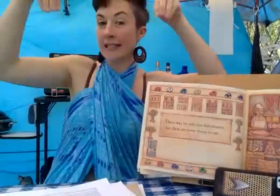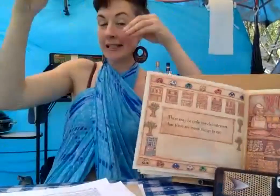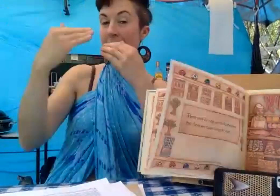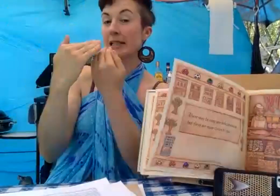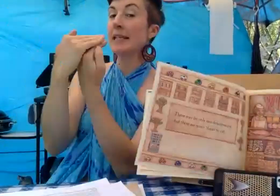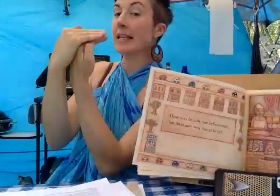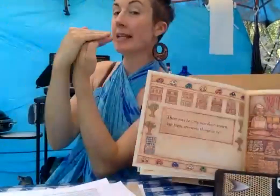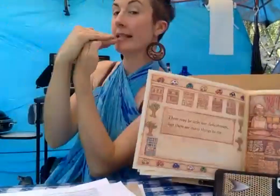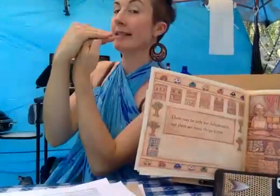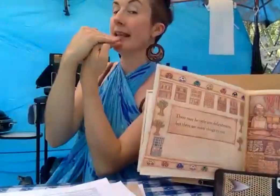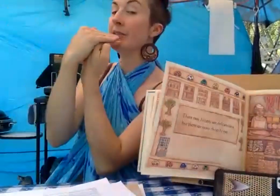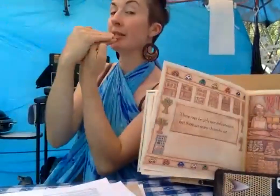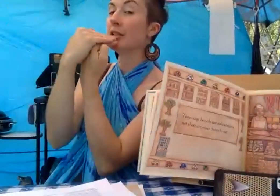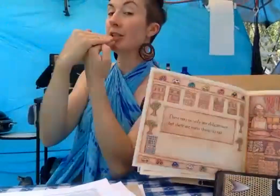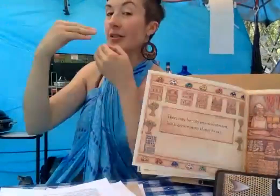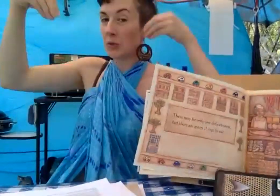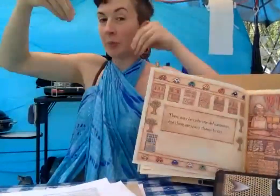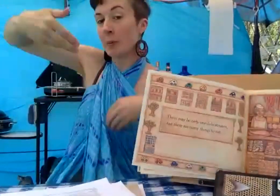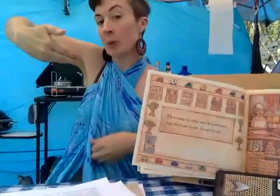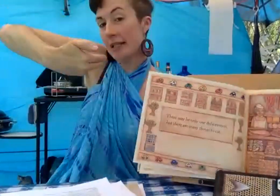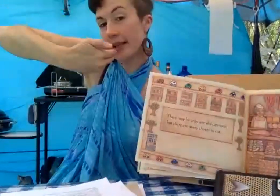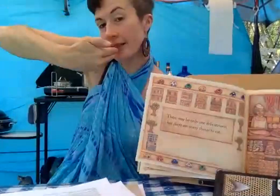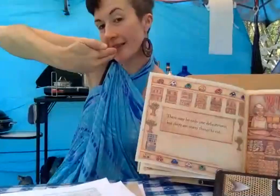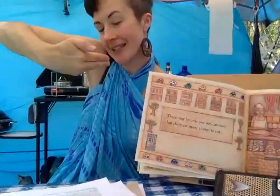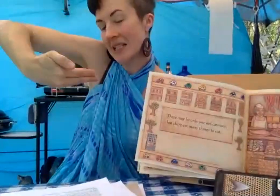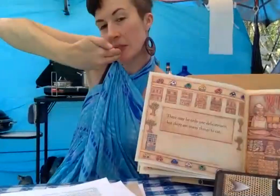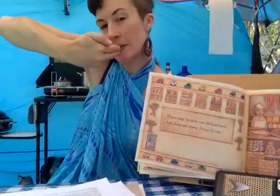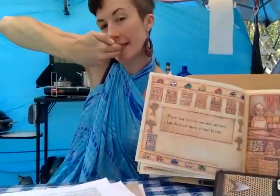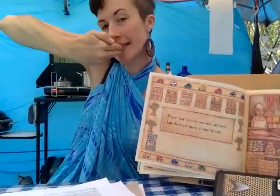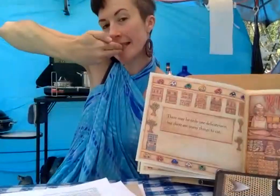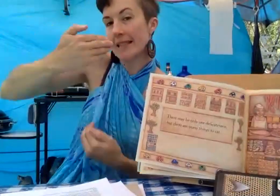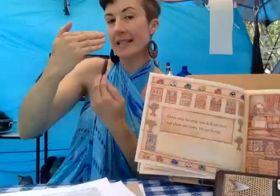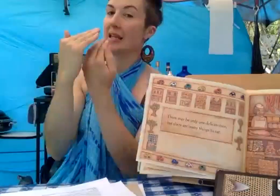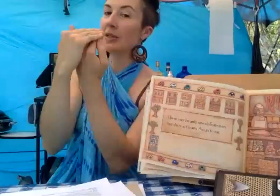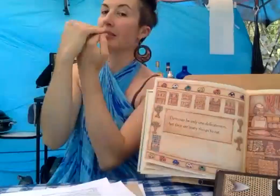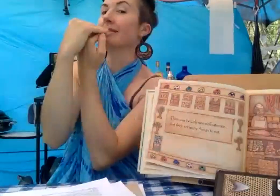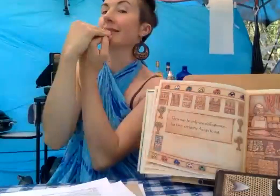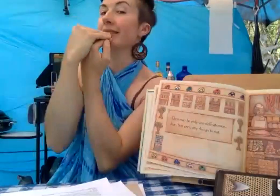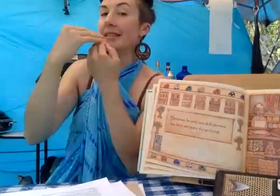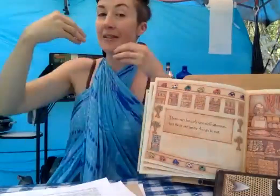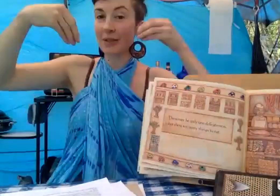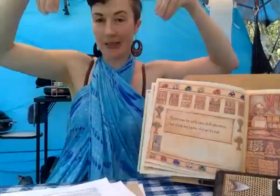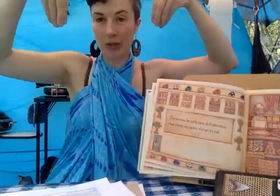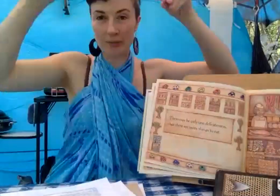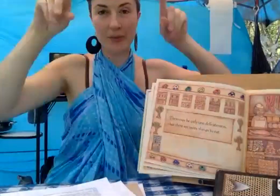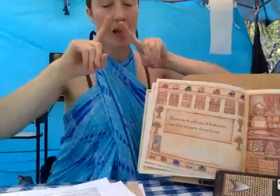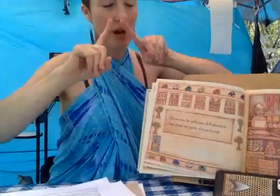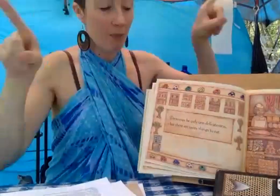delicatessen, so that's a sandwich store. Remember pizza? Things like this, sandwich store.